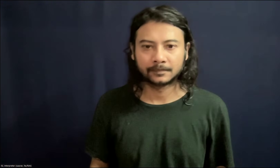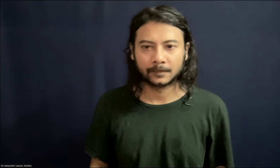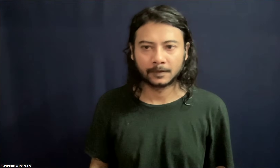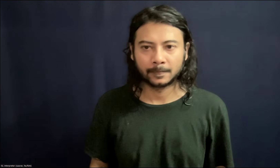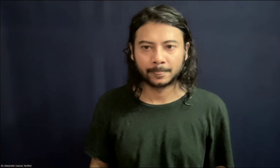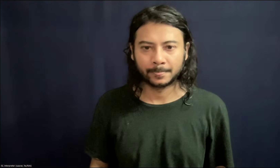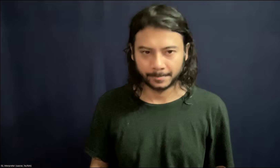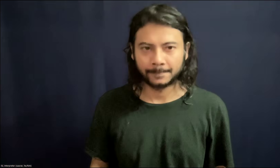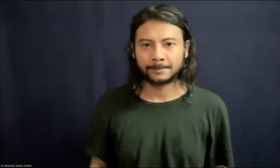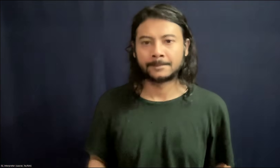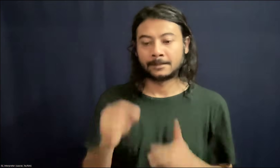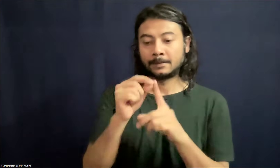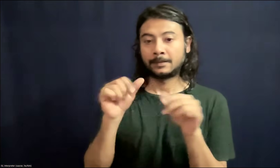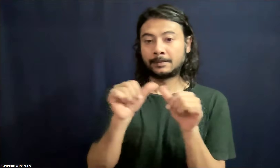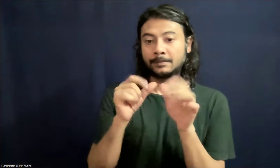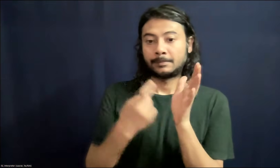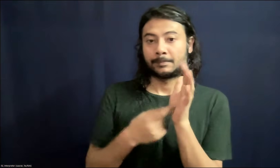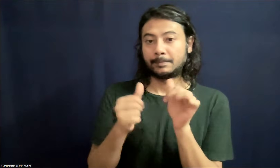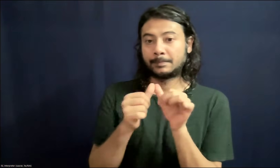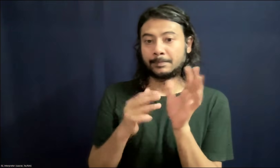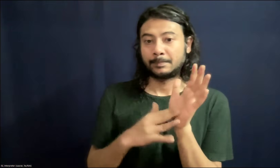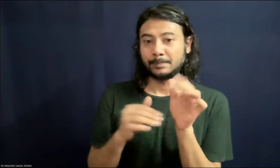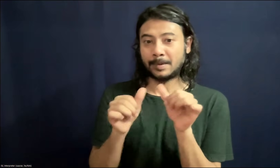Parama means supreme.